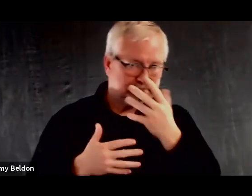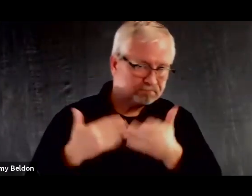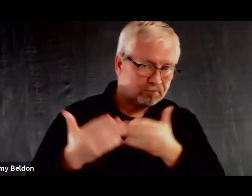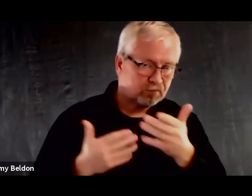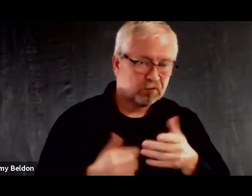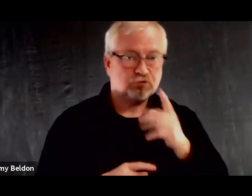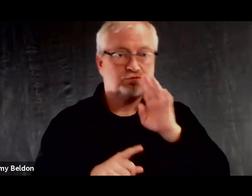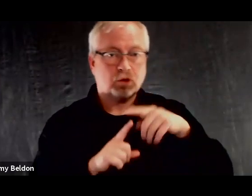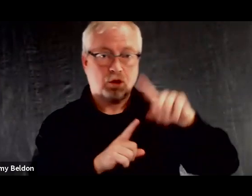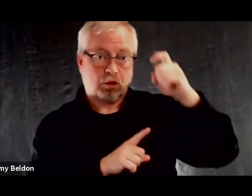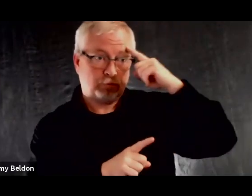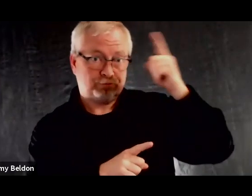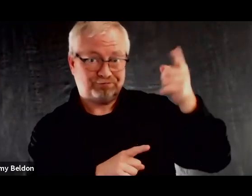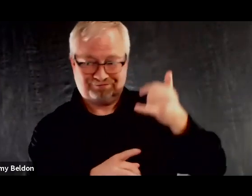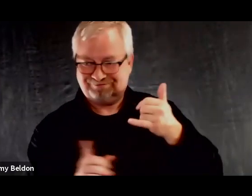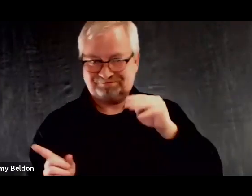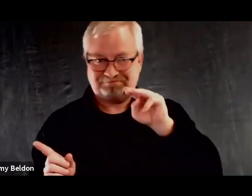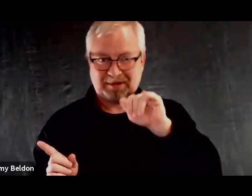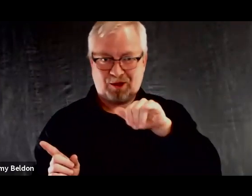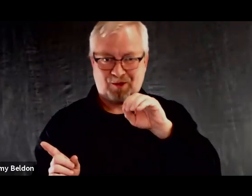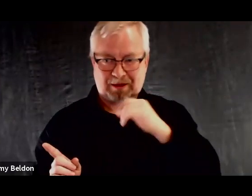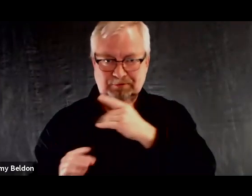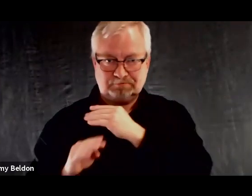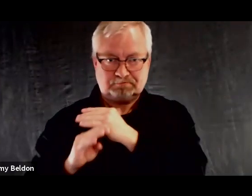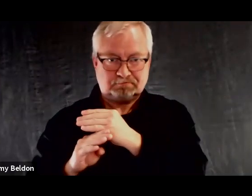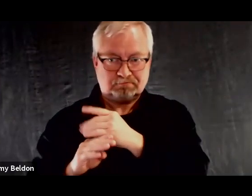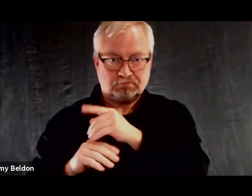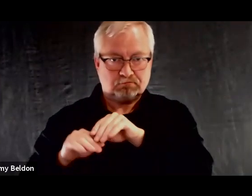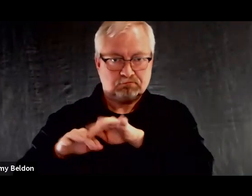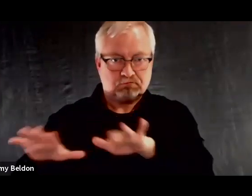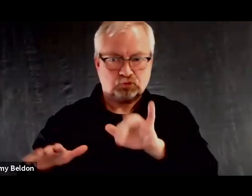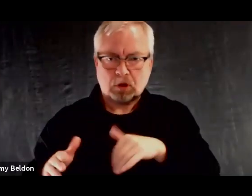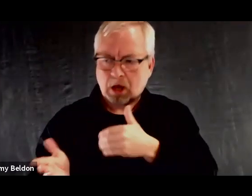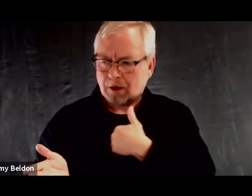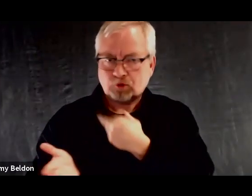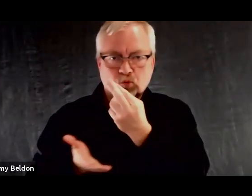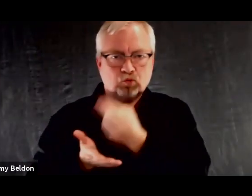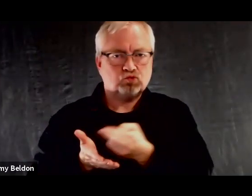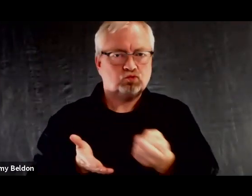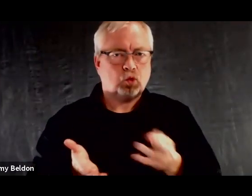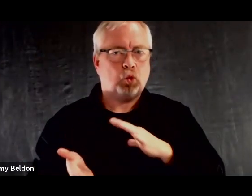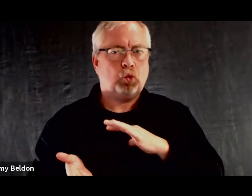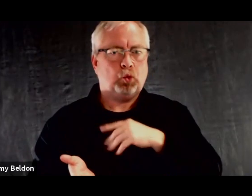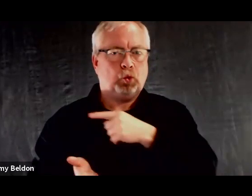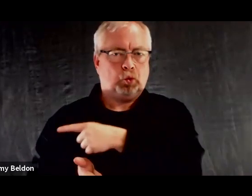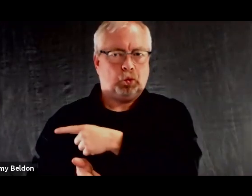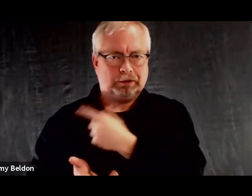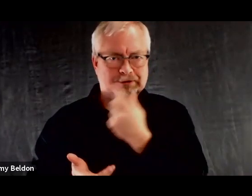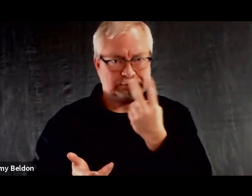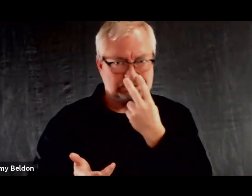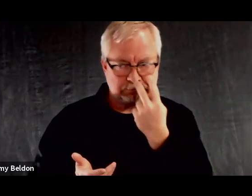in the community and potentially as a resource for helping assess the safety